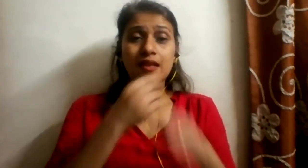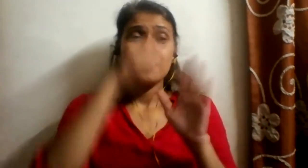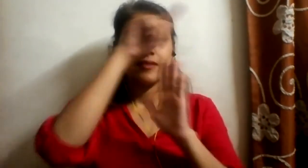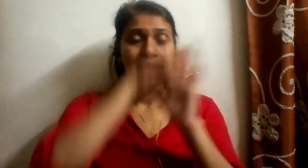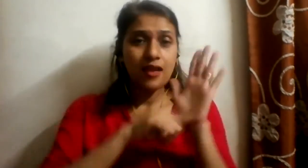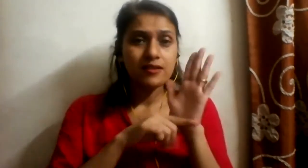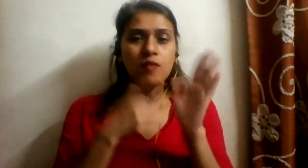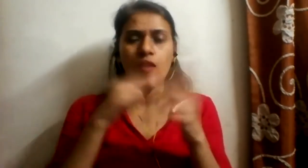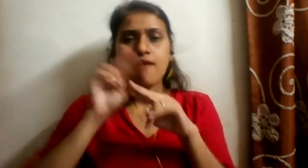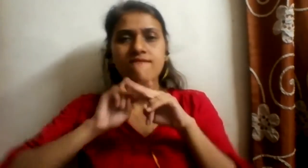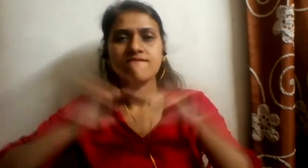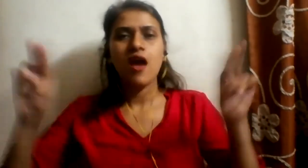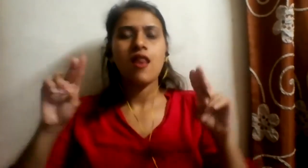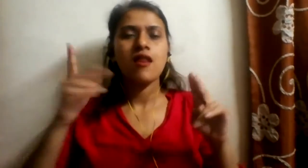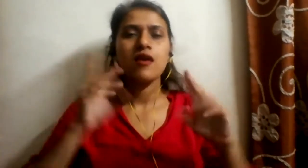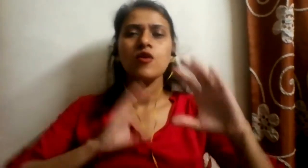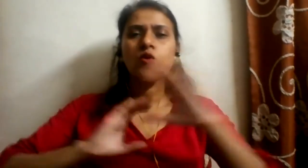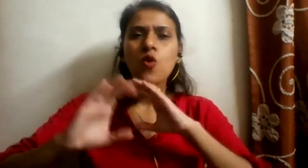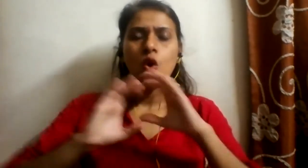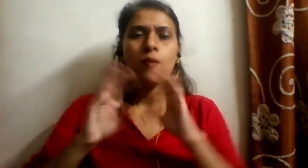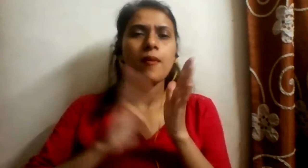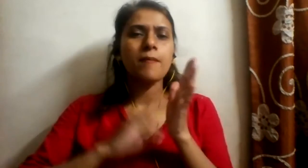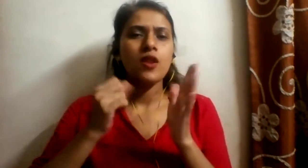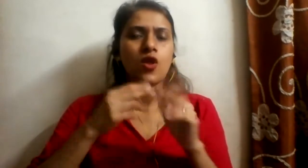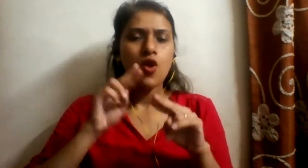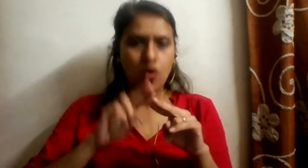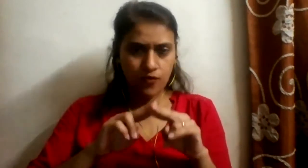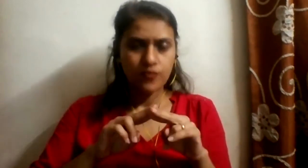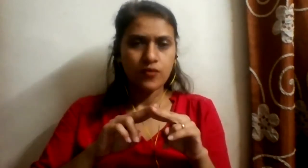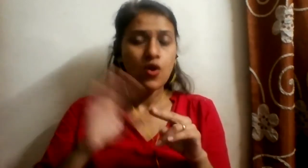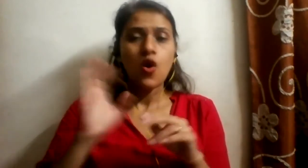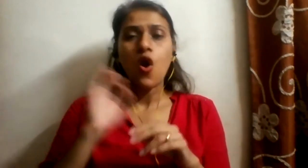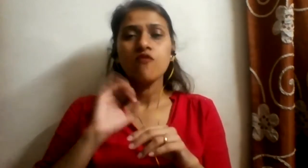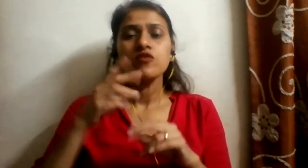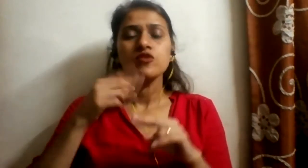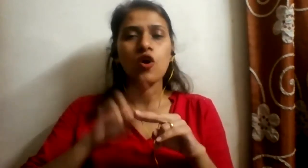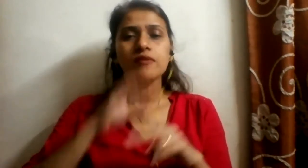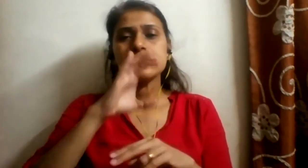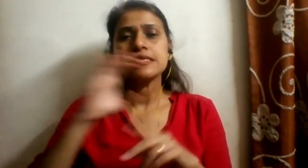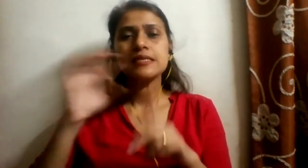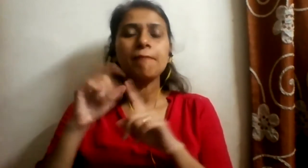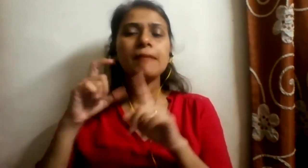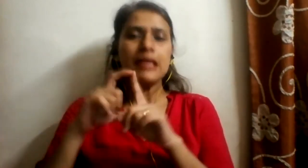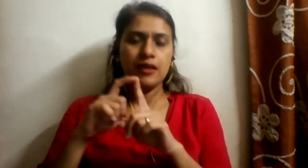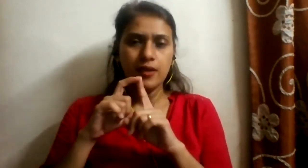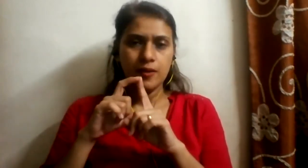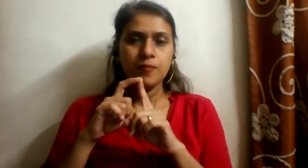in consultation with Office of Chief Commissioner as per Section 40 of the RPWD Act. So all these ministries are drafting